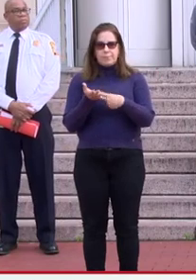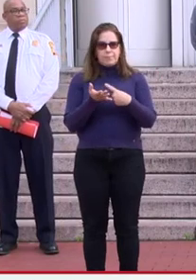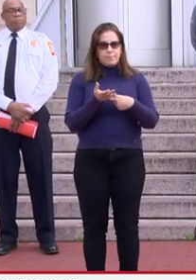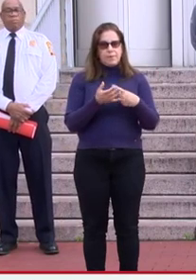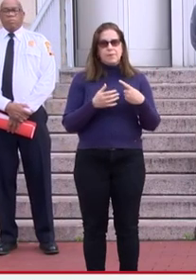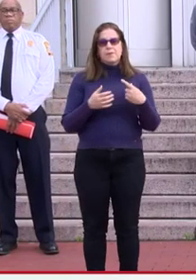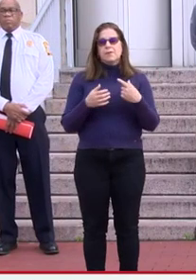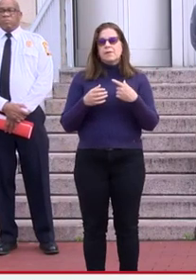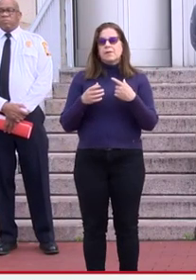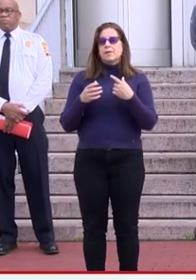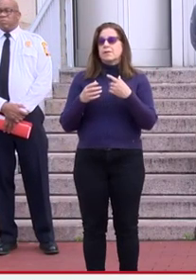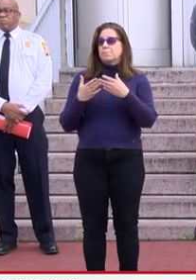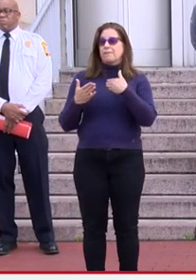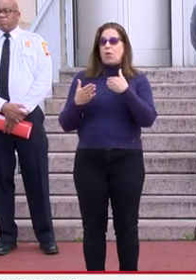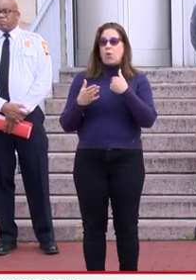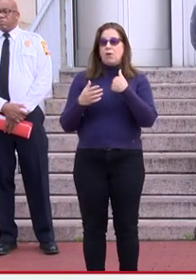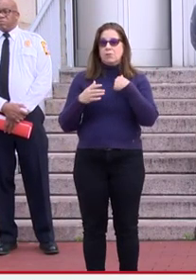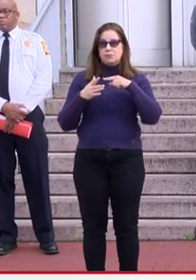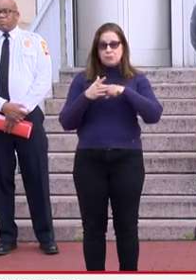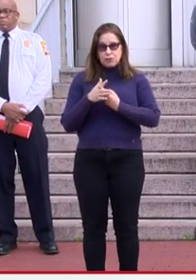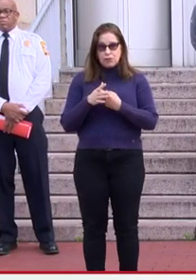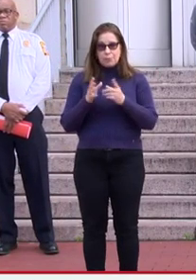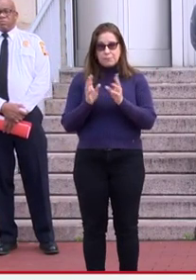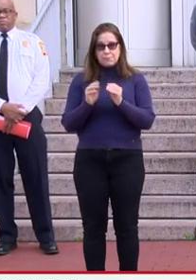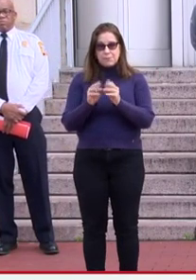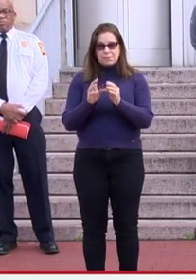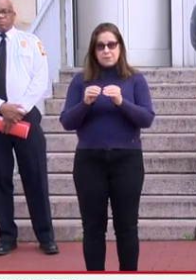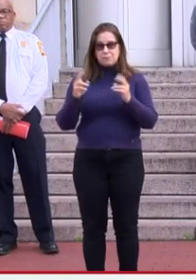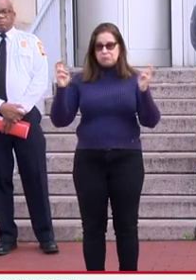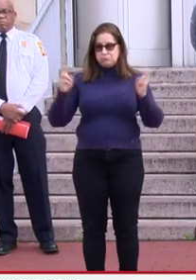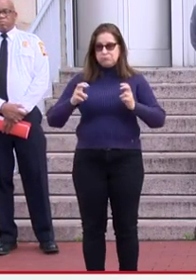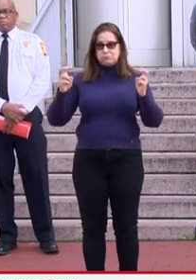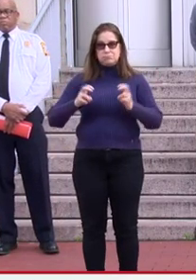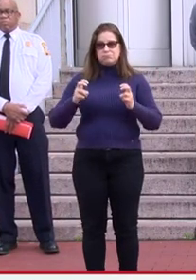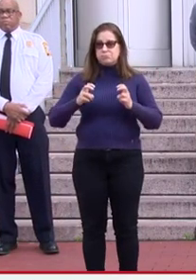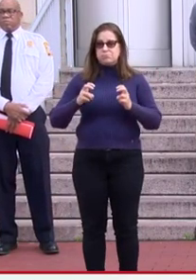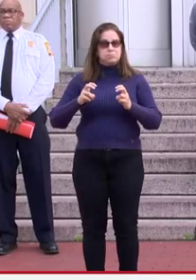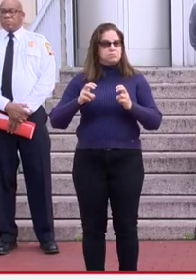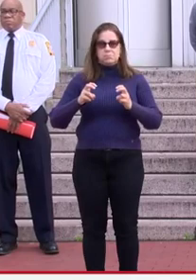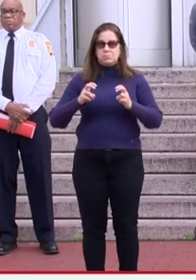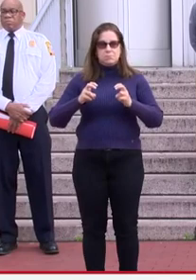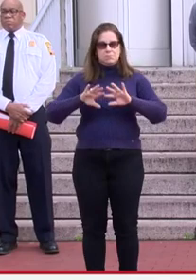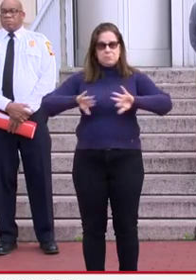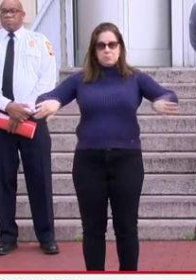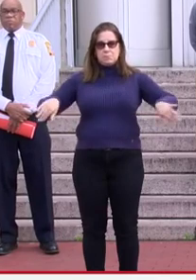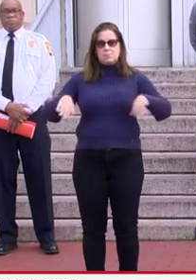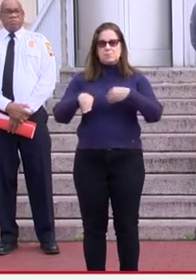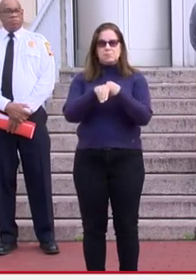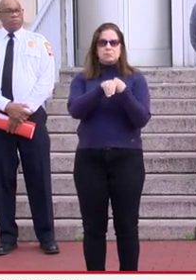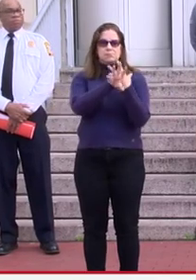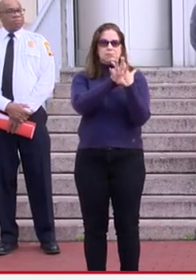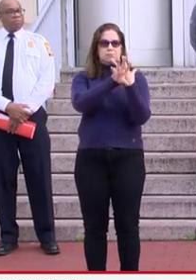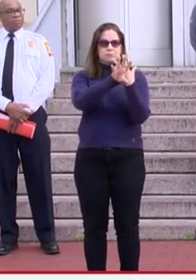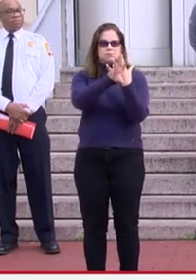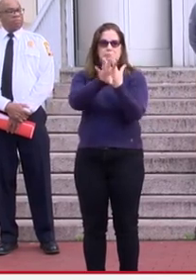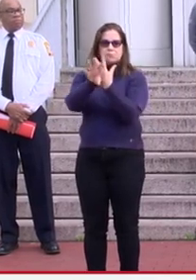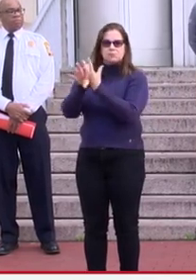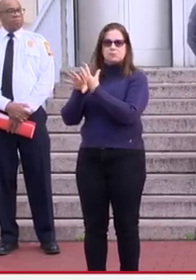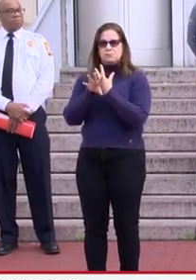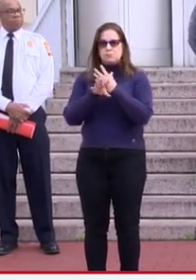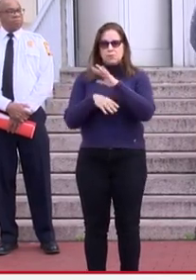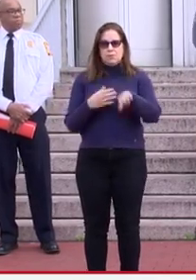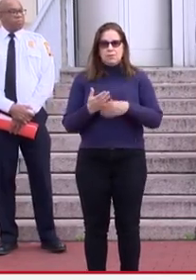session for a vote, and they will have the ability to do that virtually if necessary. Yes.